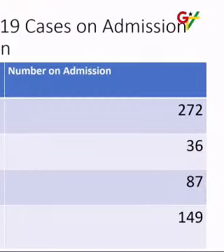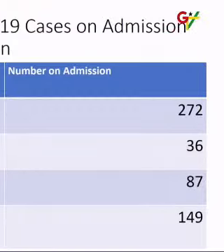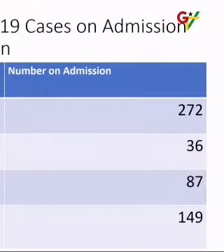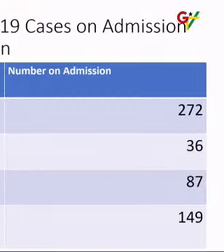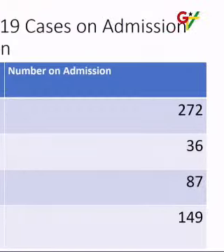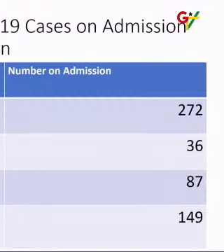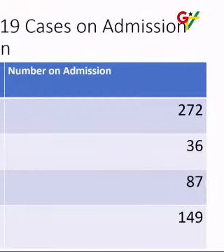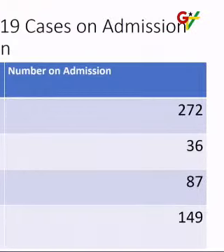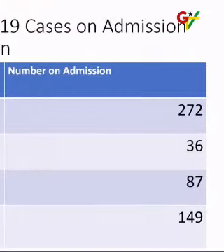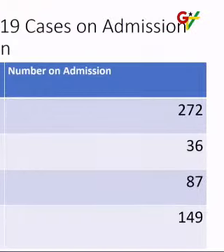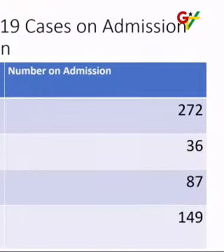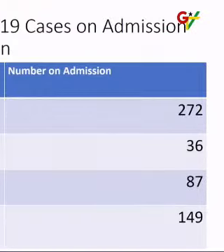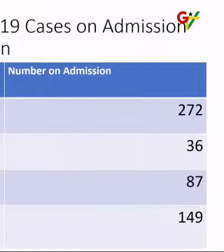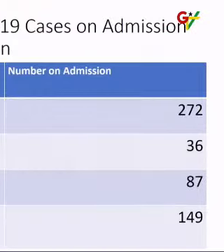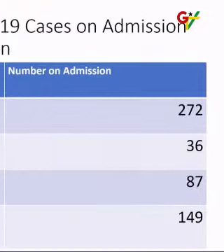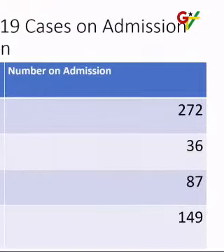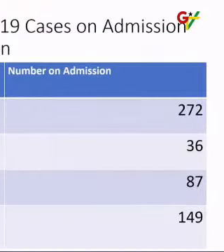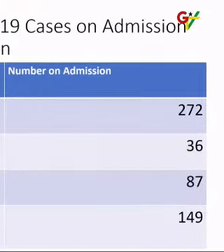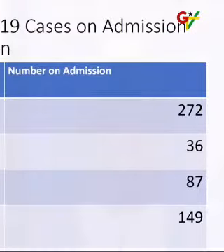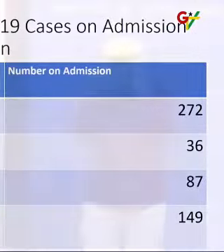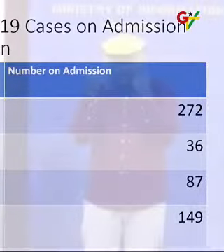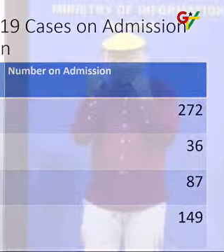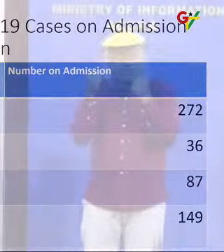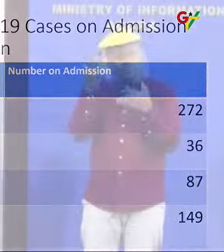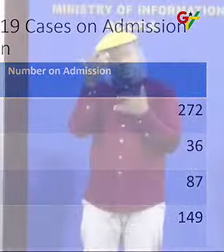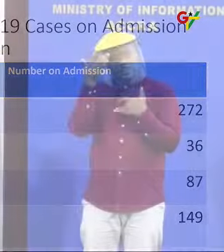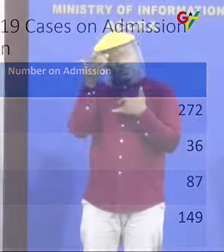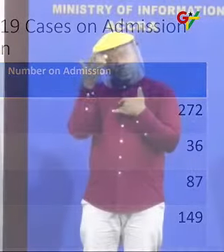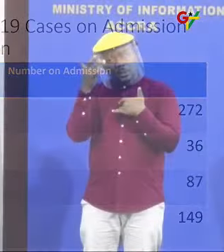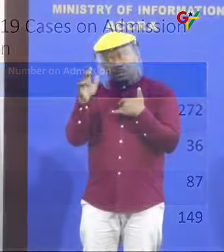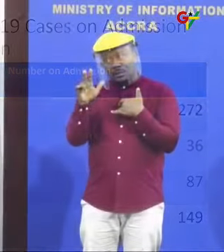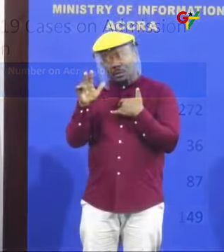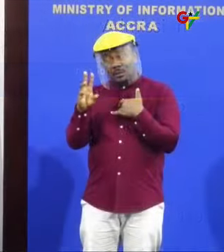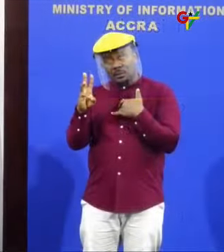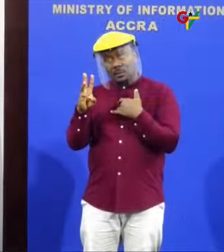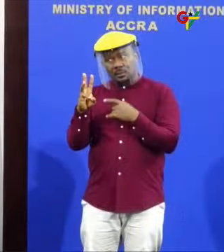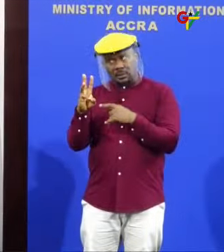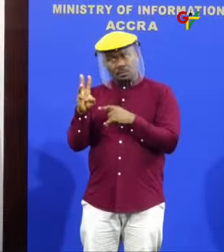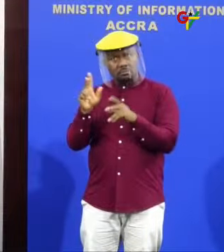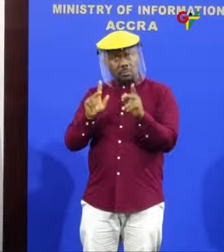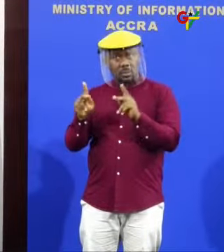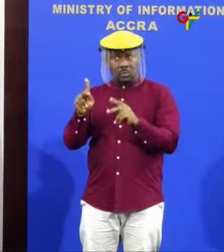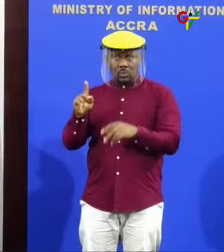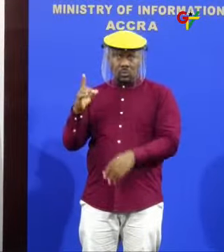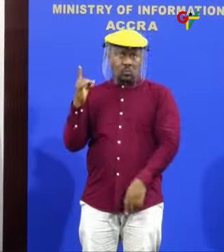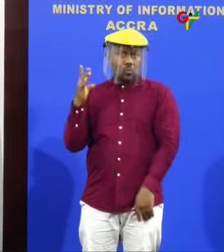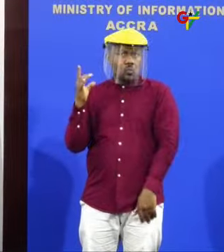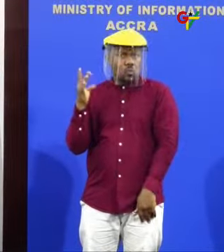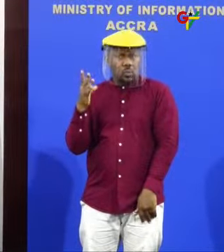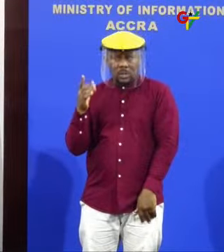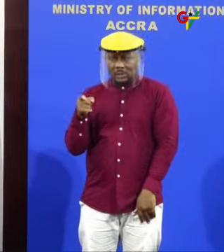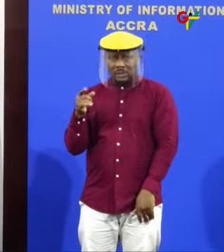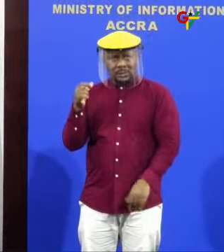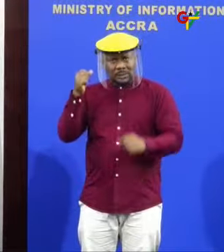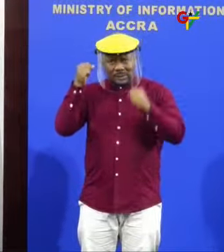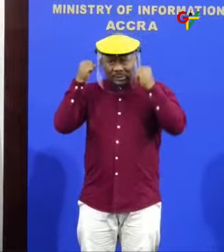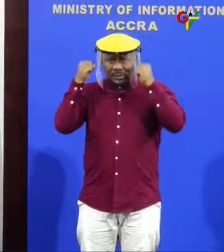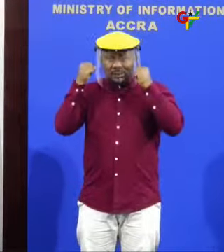the number of critical cases, making it difficult for the case management team